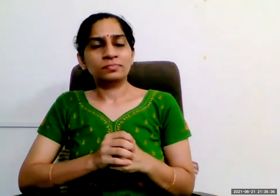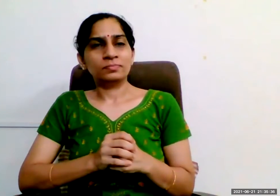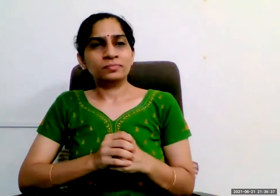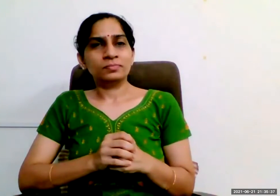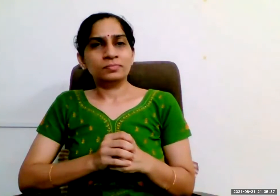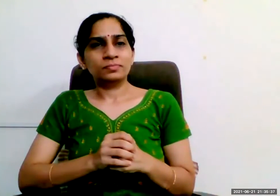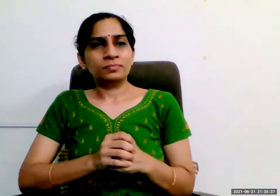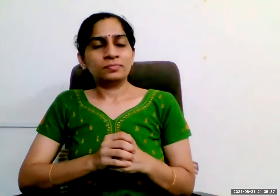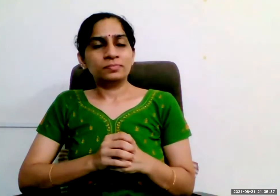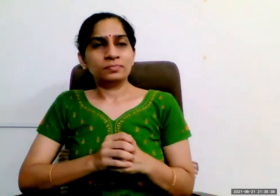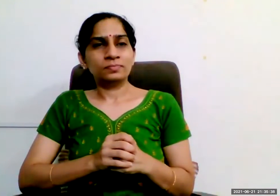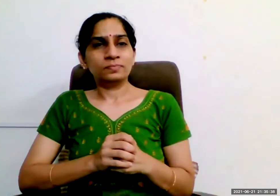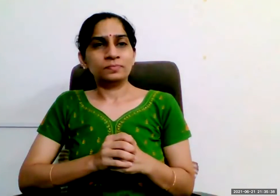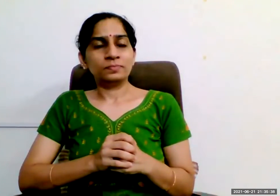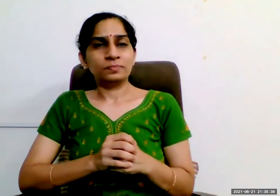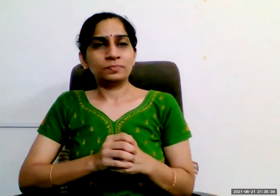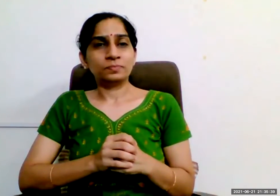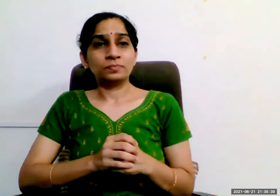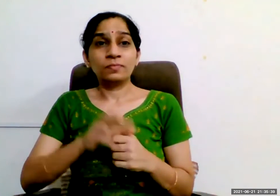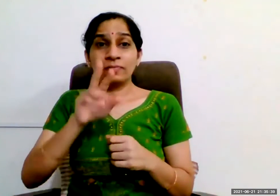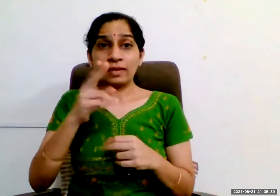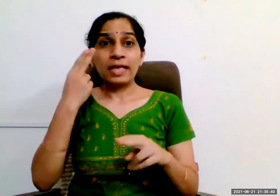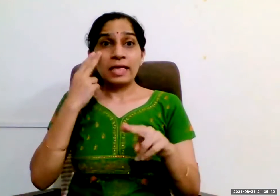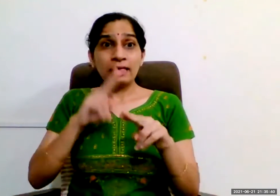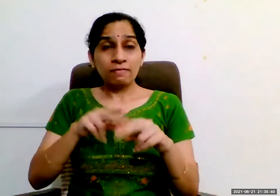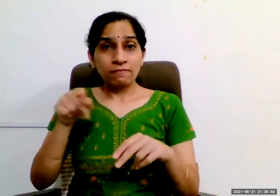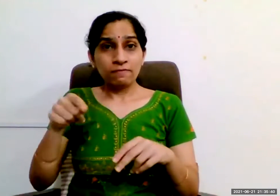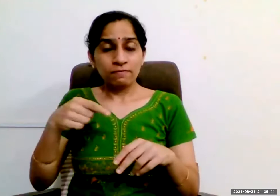So, when this sort of inquiry is awakened in one's mind,